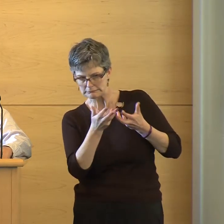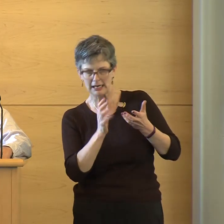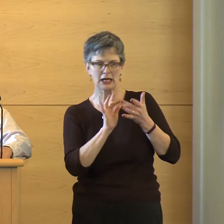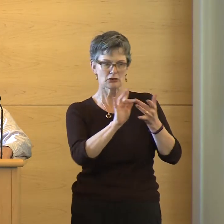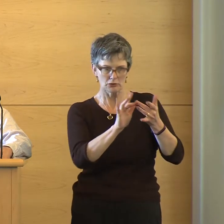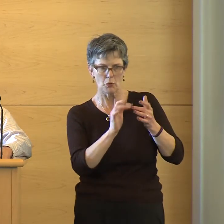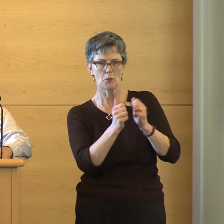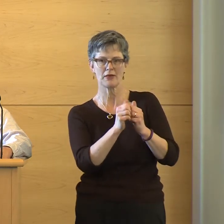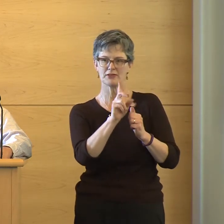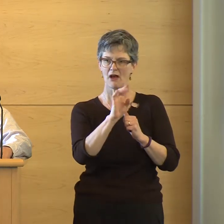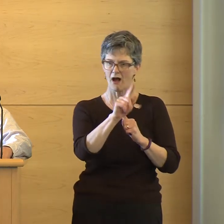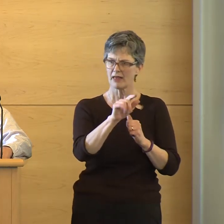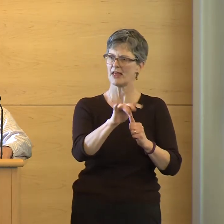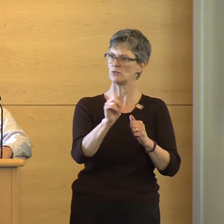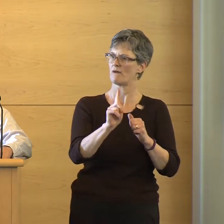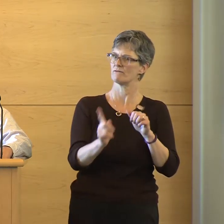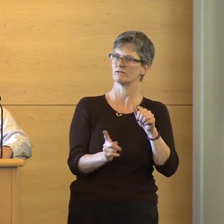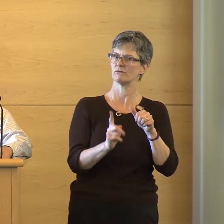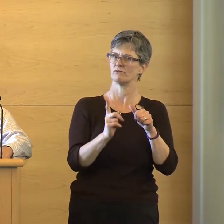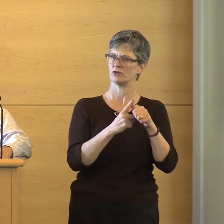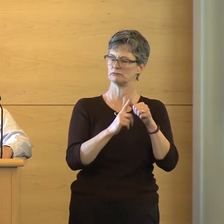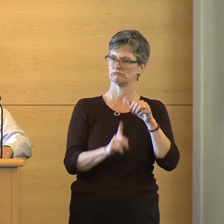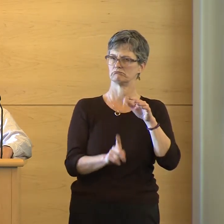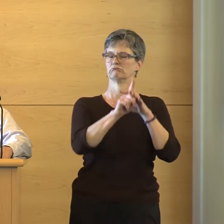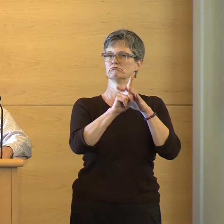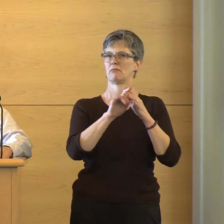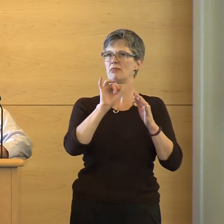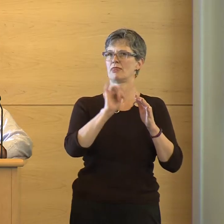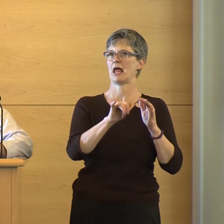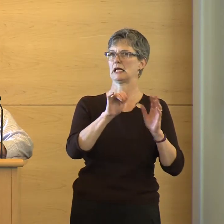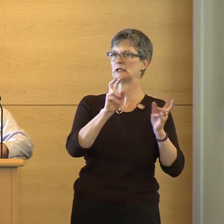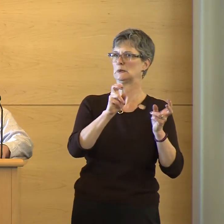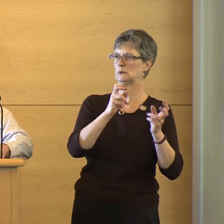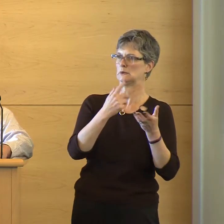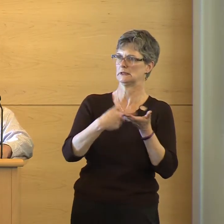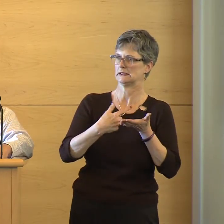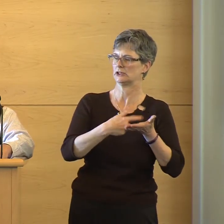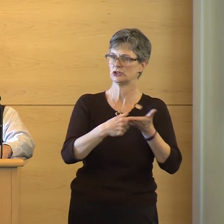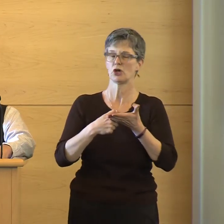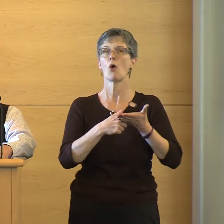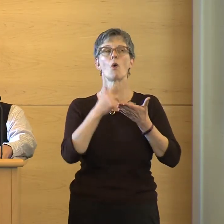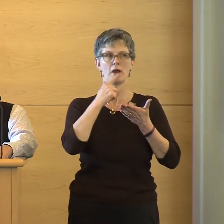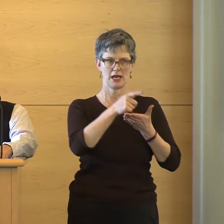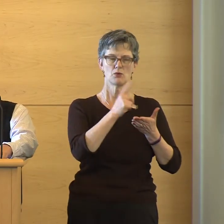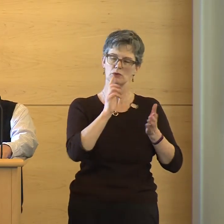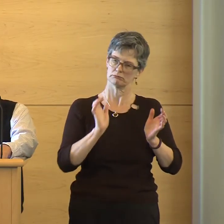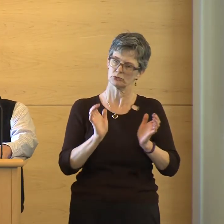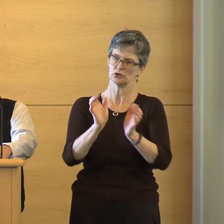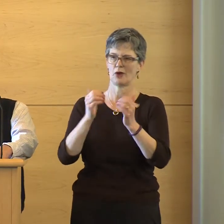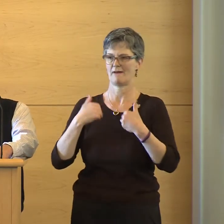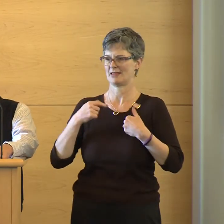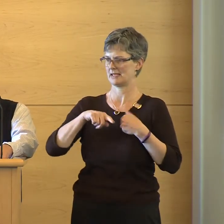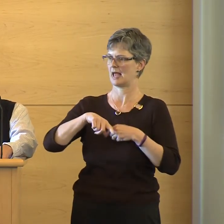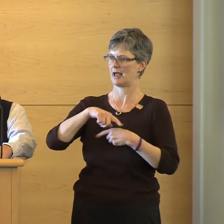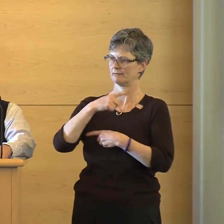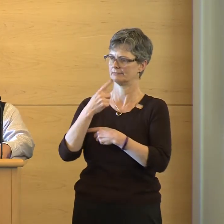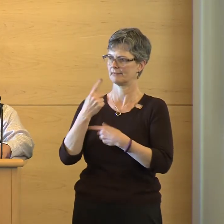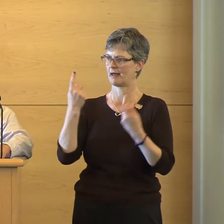with us here today, who is also on our steering committee for the Northwest Universal Design Council. And it was in